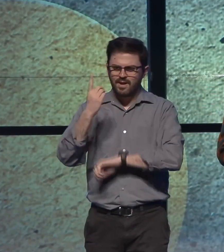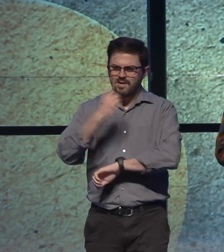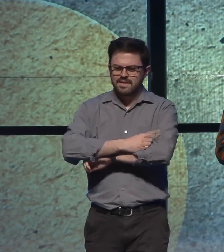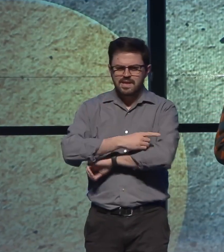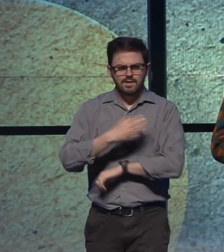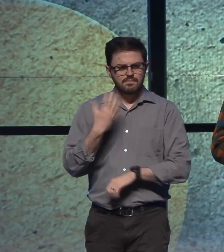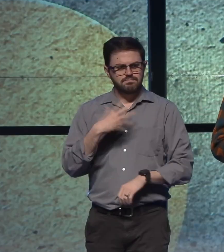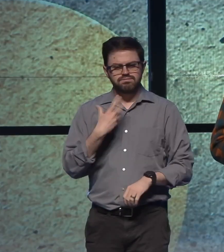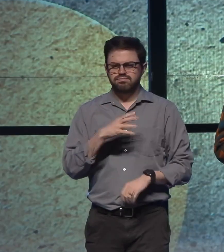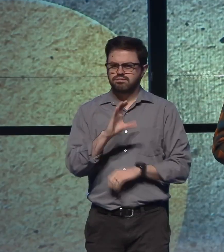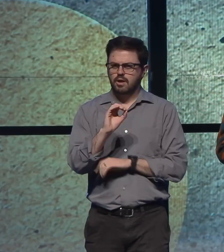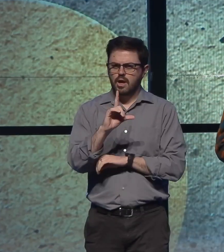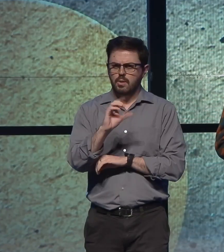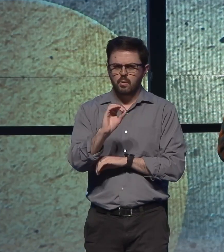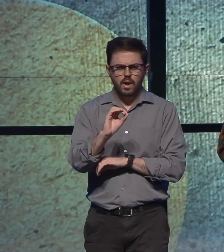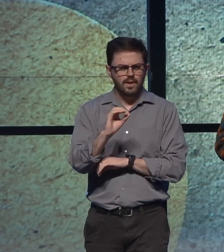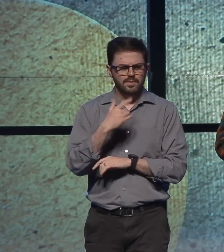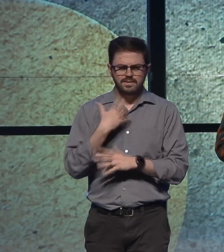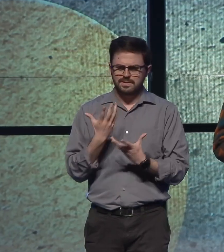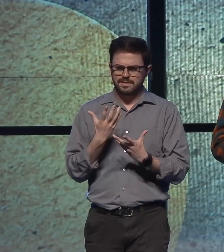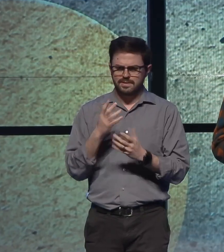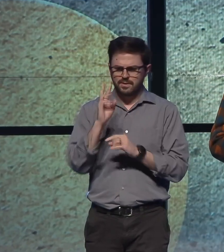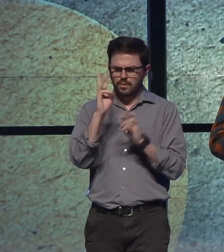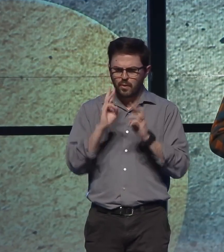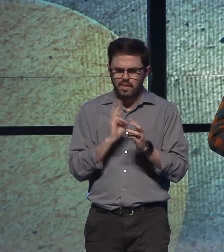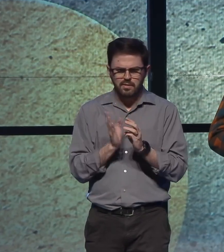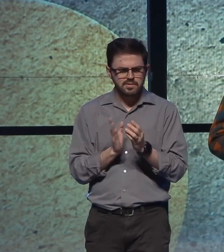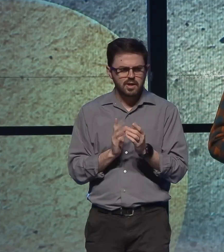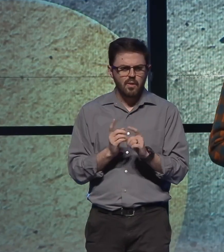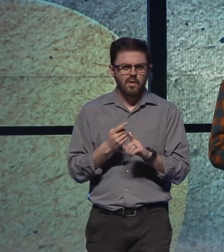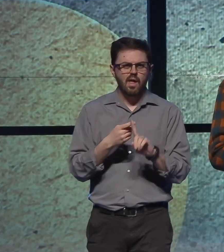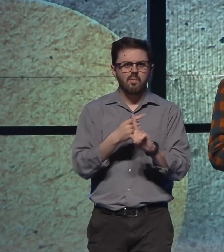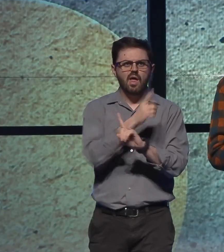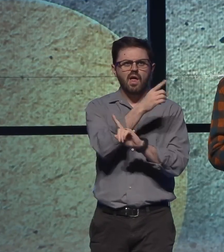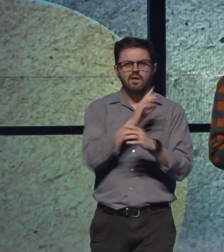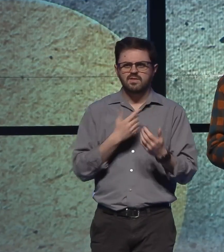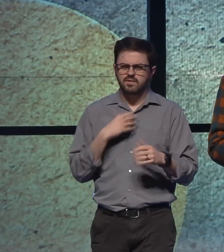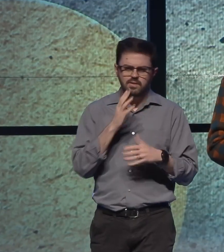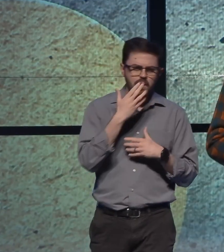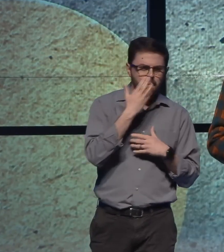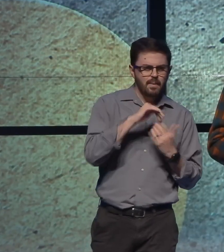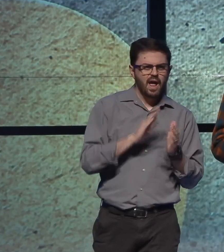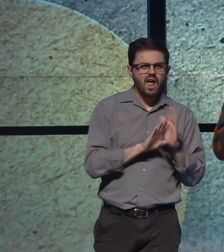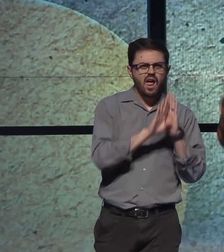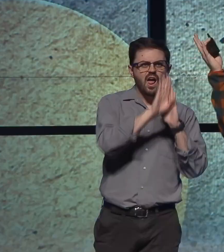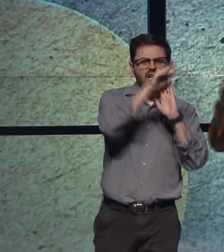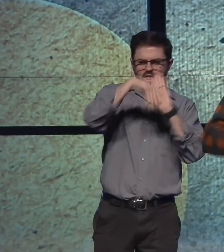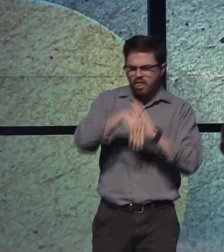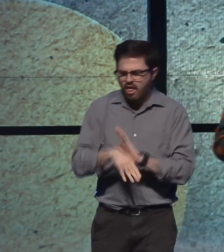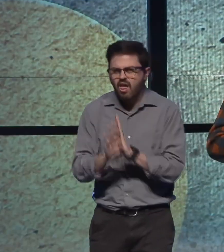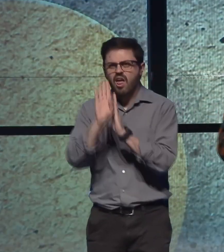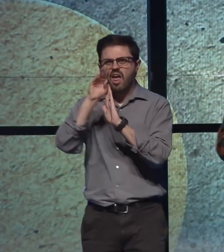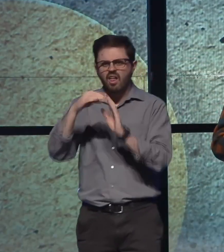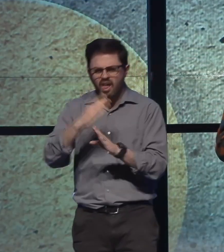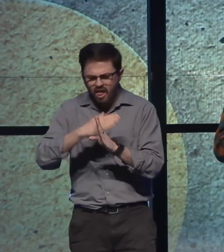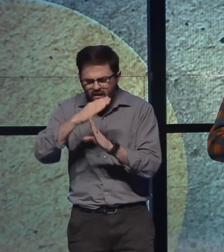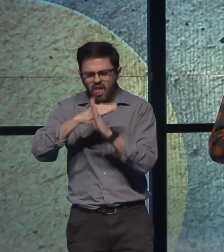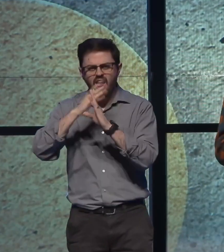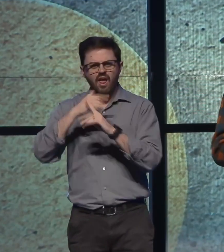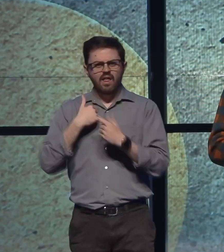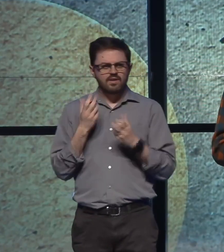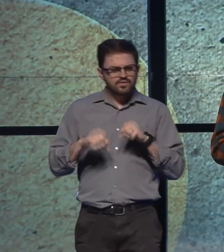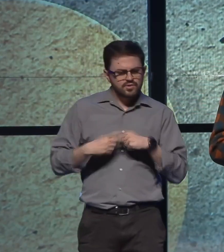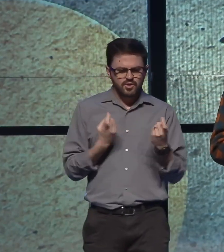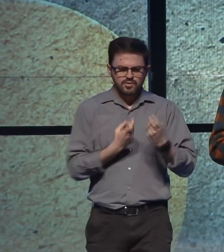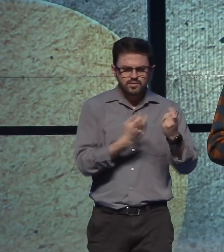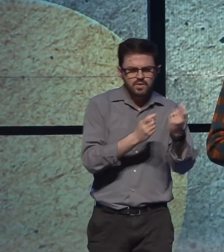a schizophrenic weather place. It starts out at 40, gets to 80. So you can go swimming this afternoon, skiing in the